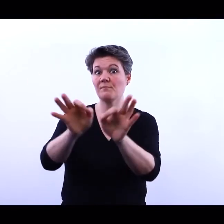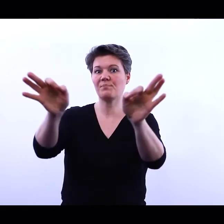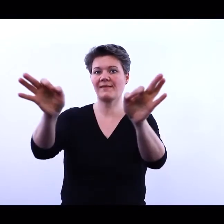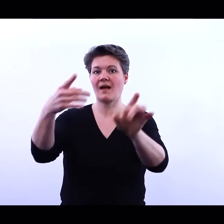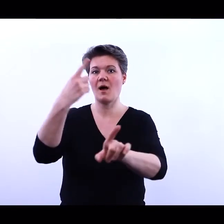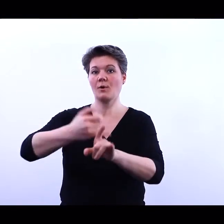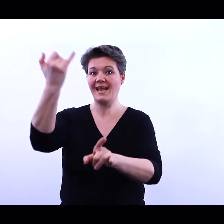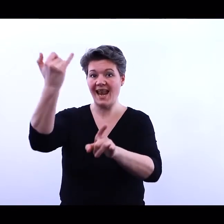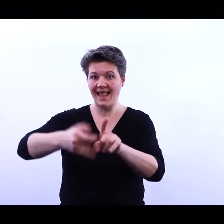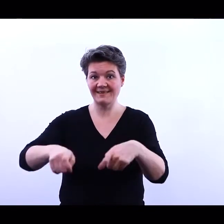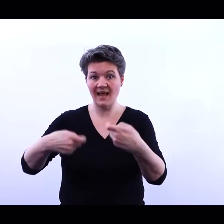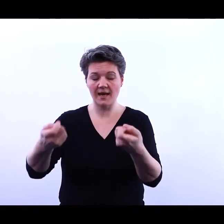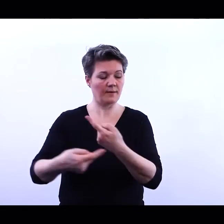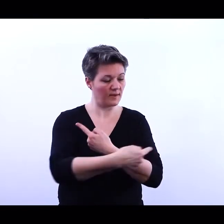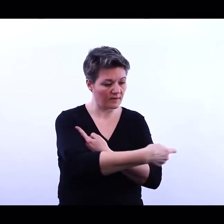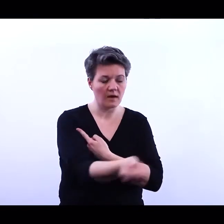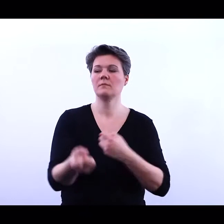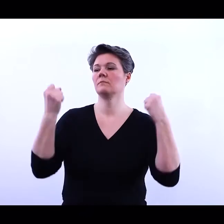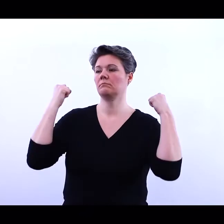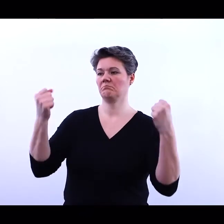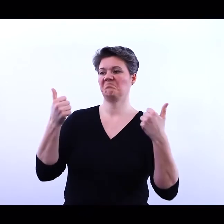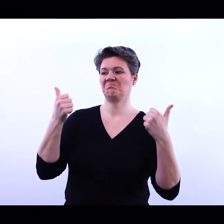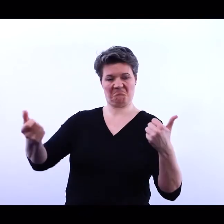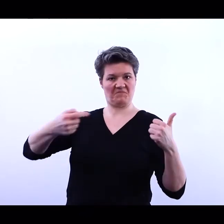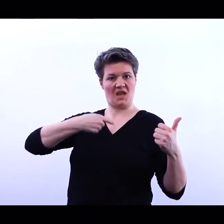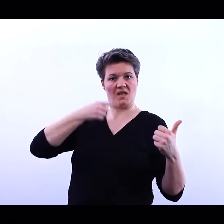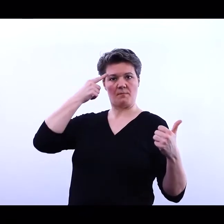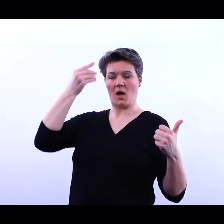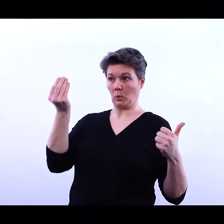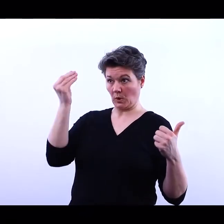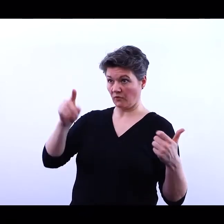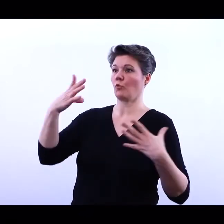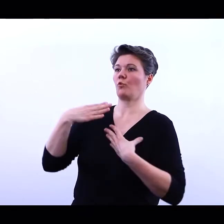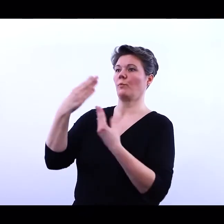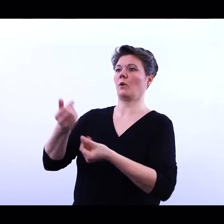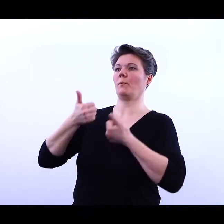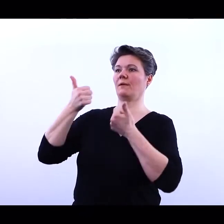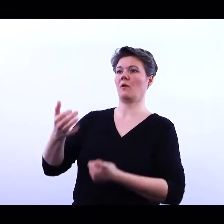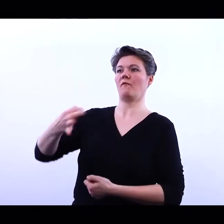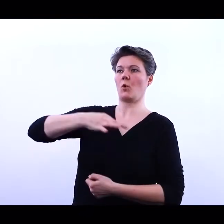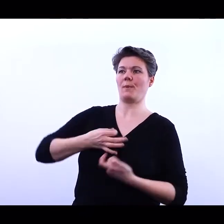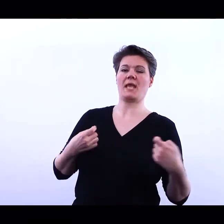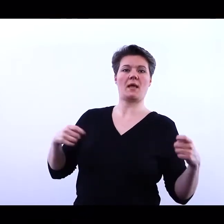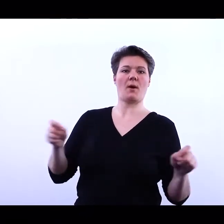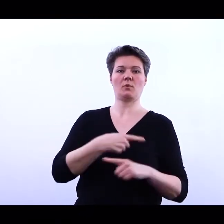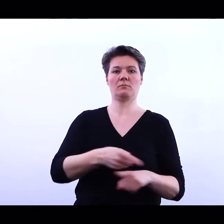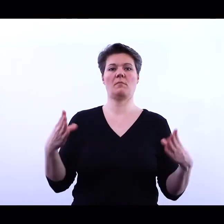ultimate outcome something that community members know was built for and with them. 5,